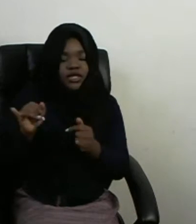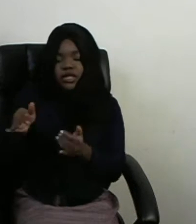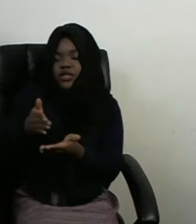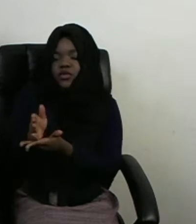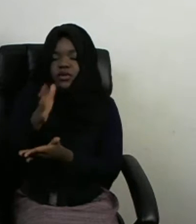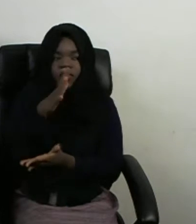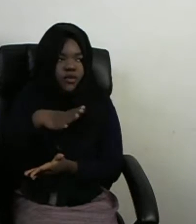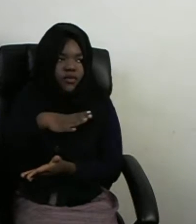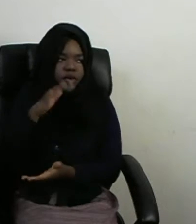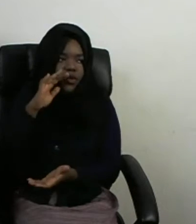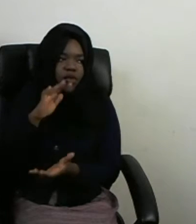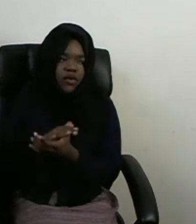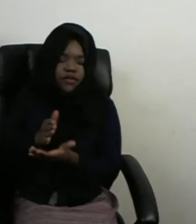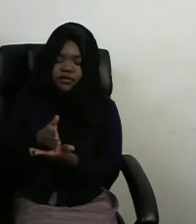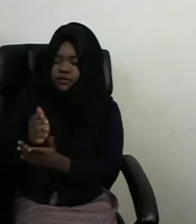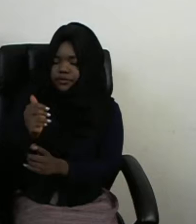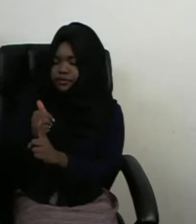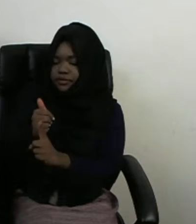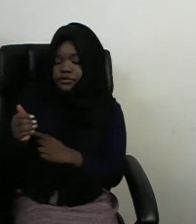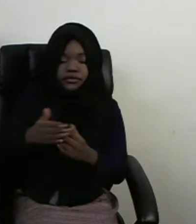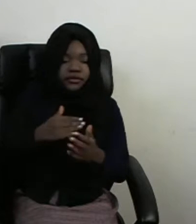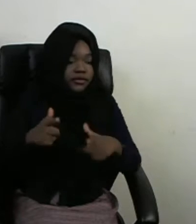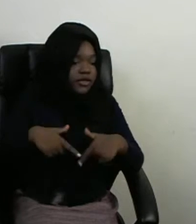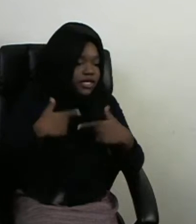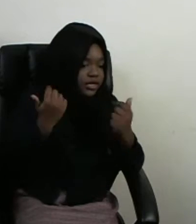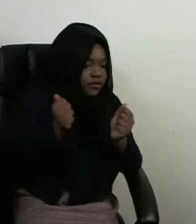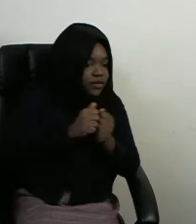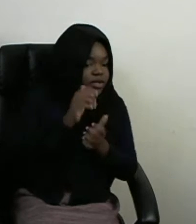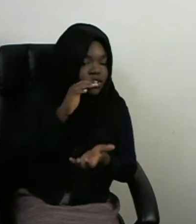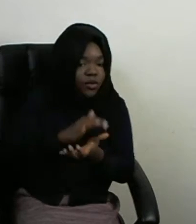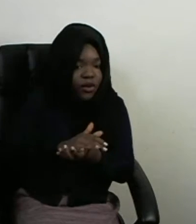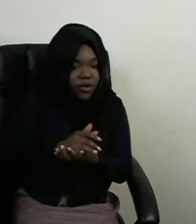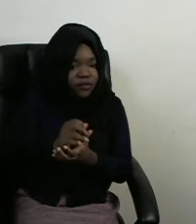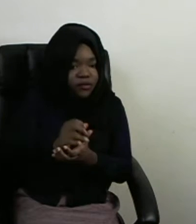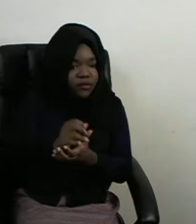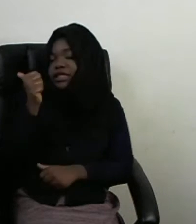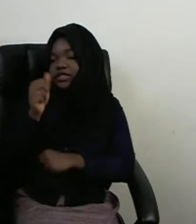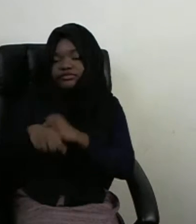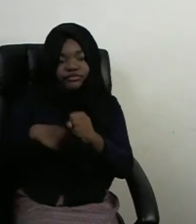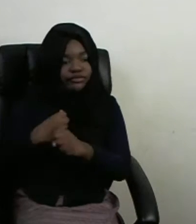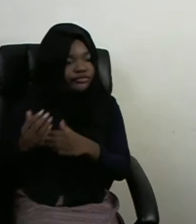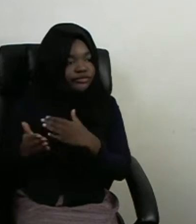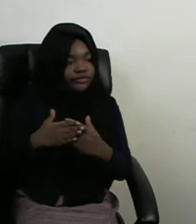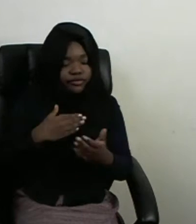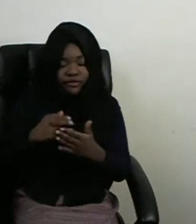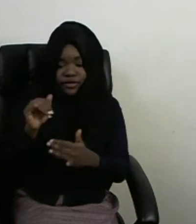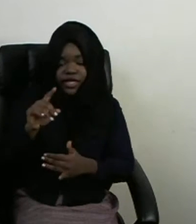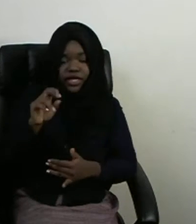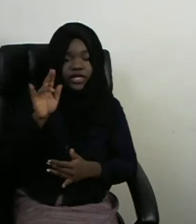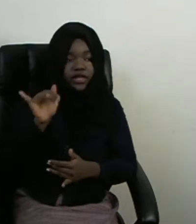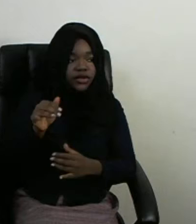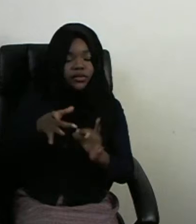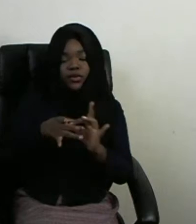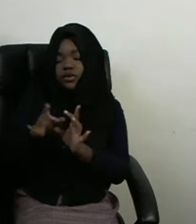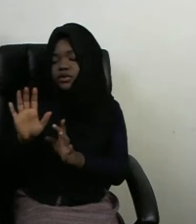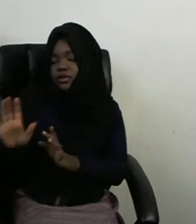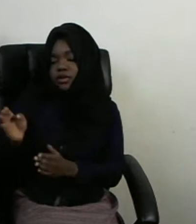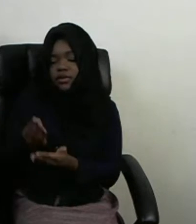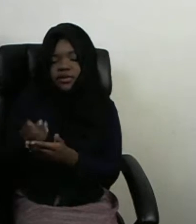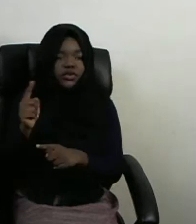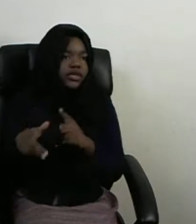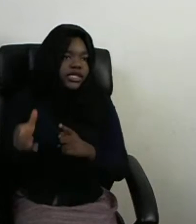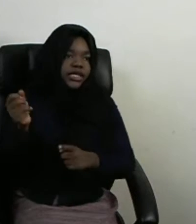wife. Okay? Whether you lived with her one day or 10 years, her dower is hers. So